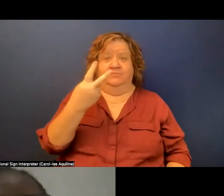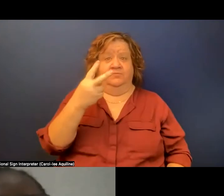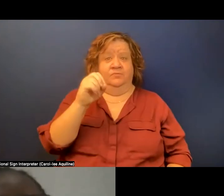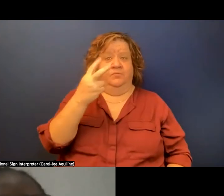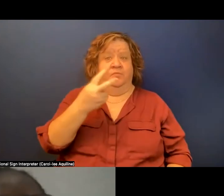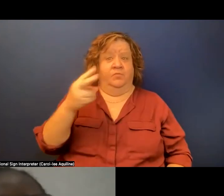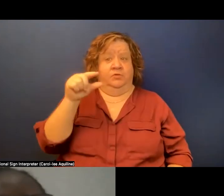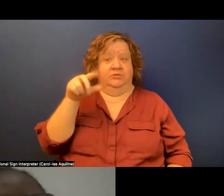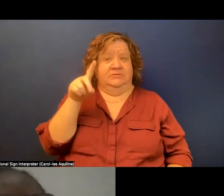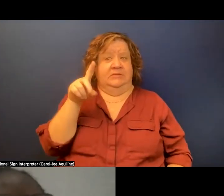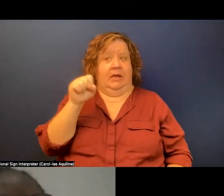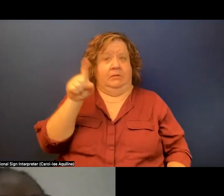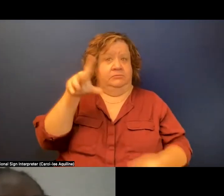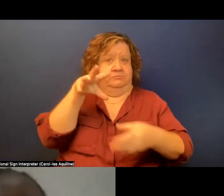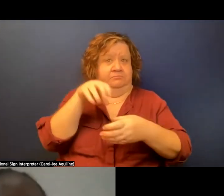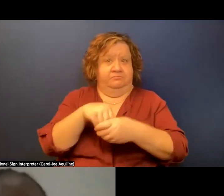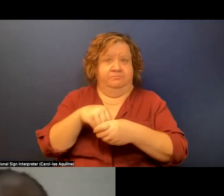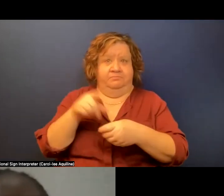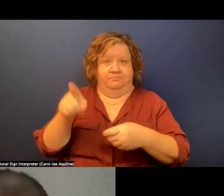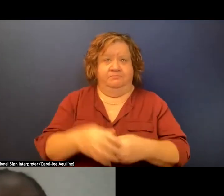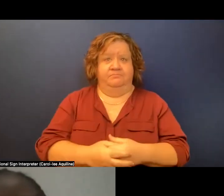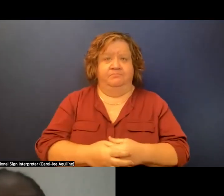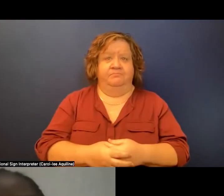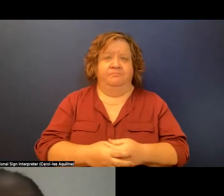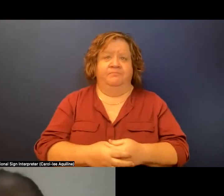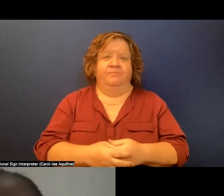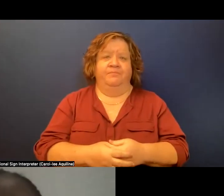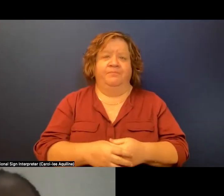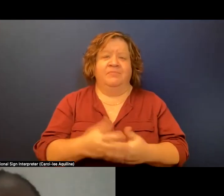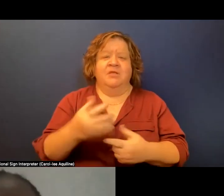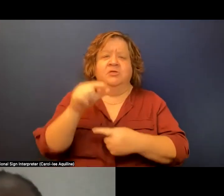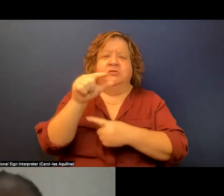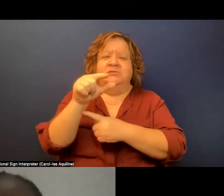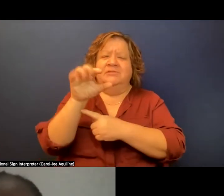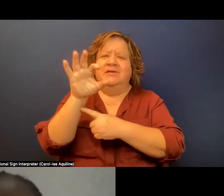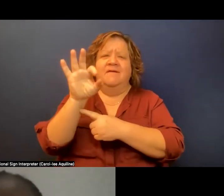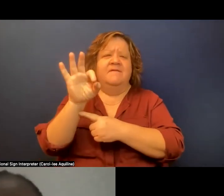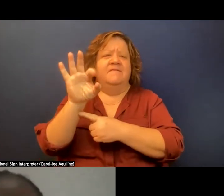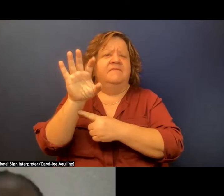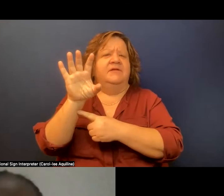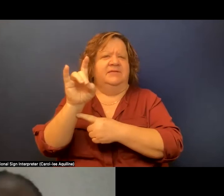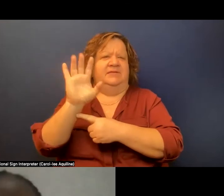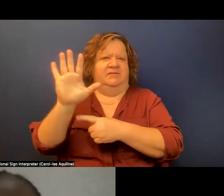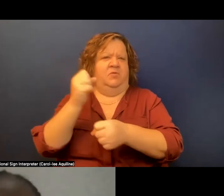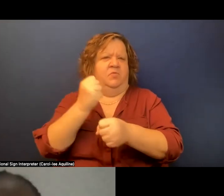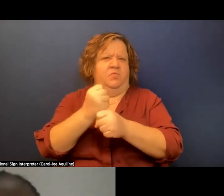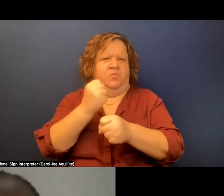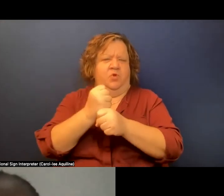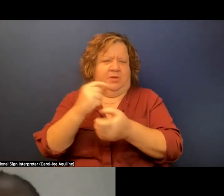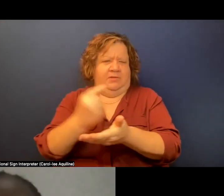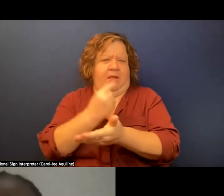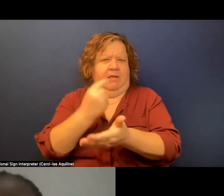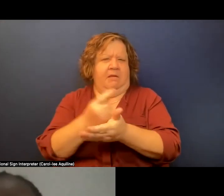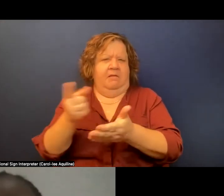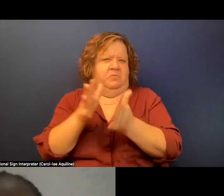about GFD's work in securing commitments and their role as the co-organizer of the Global